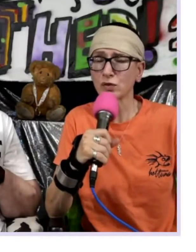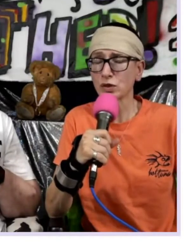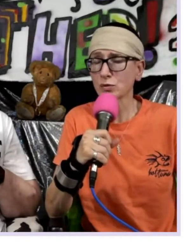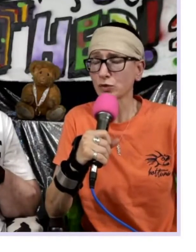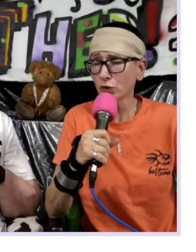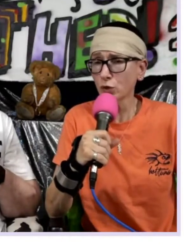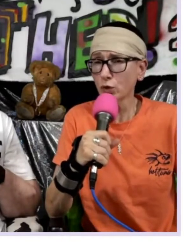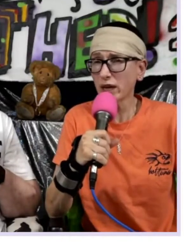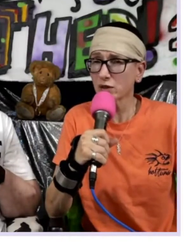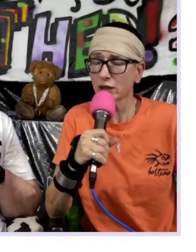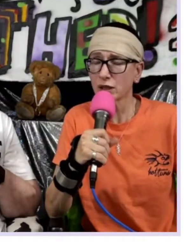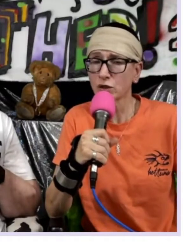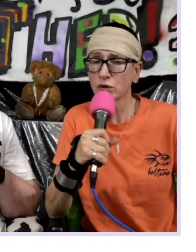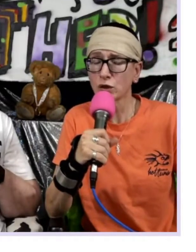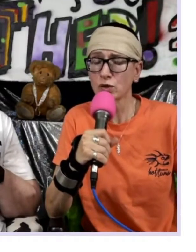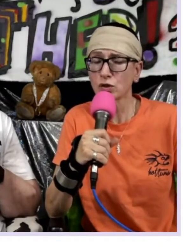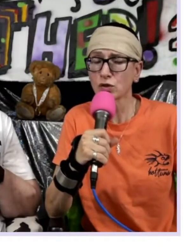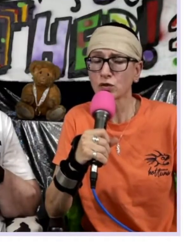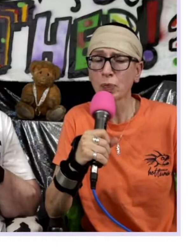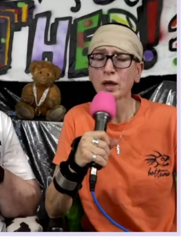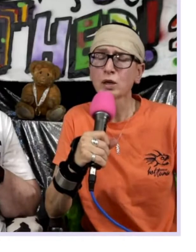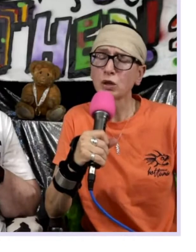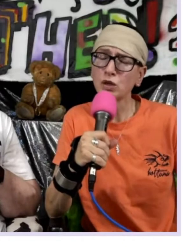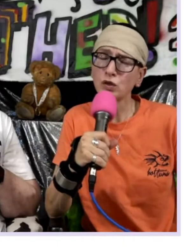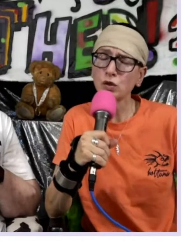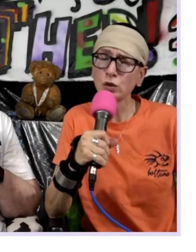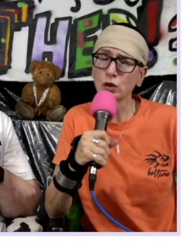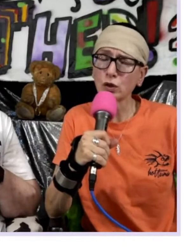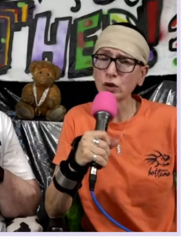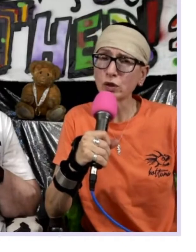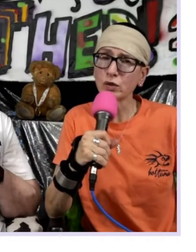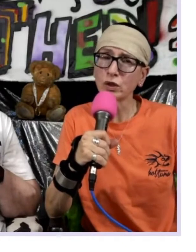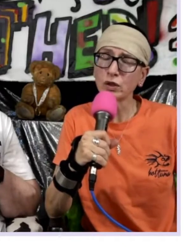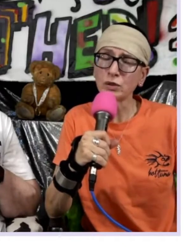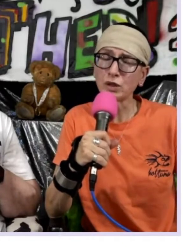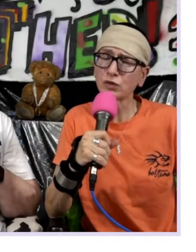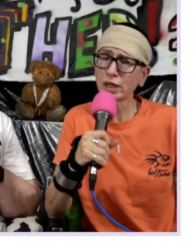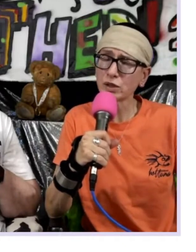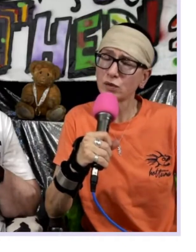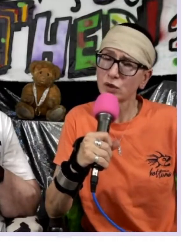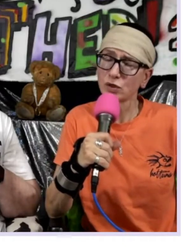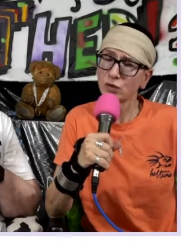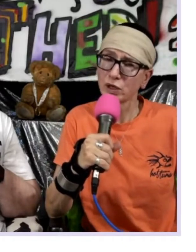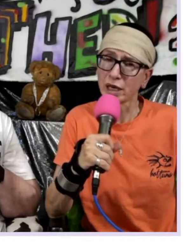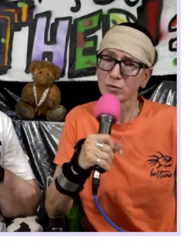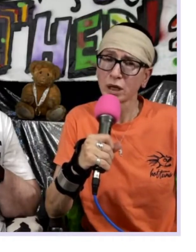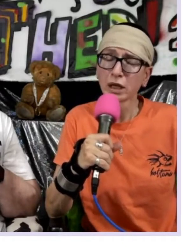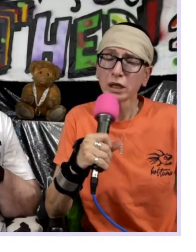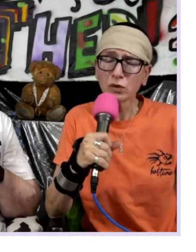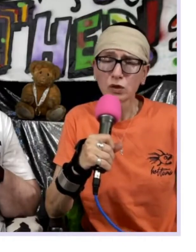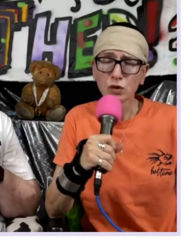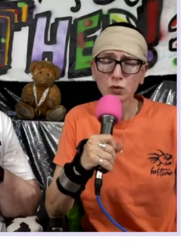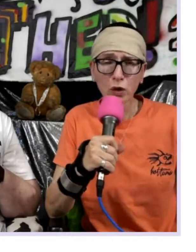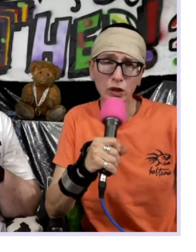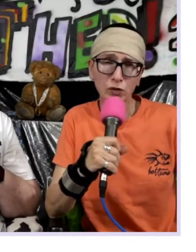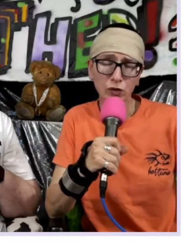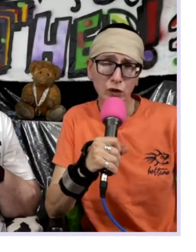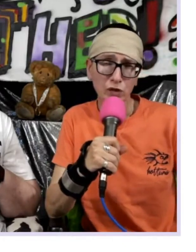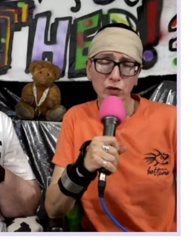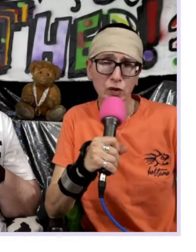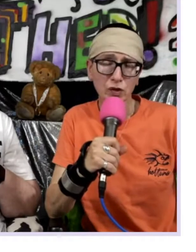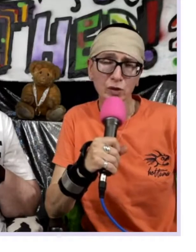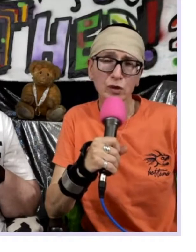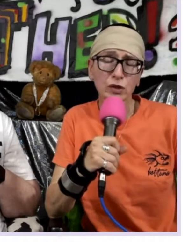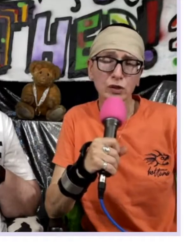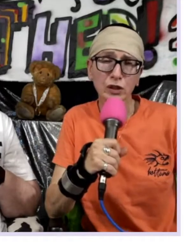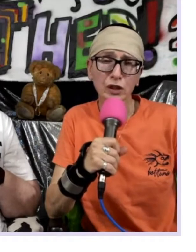they've never done before and they had no notice of. But if you look at the effectiveness of the app, if just 1 in 5